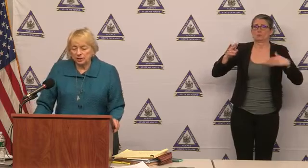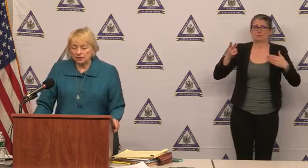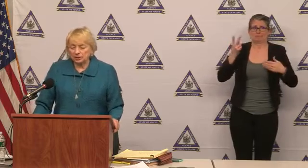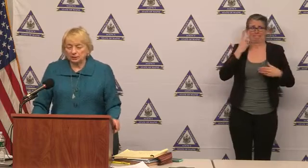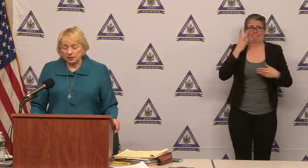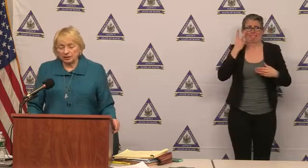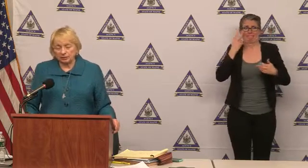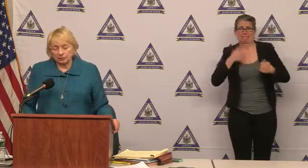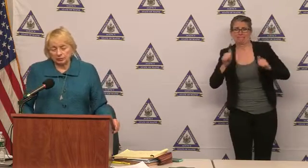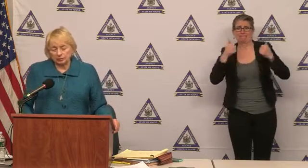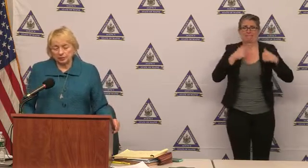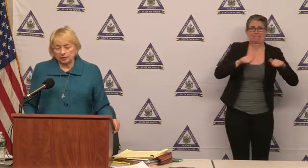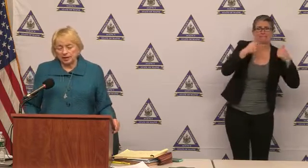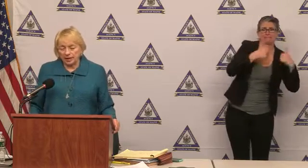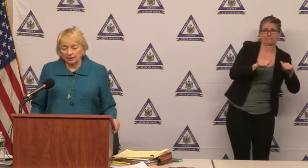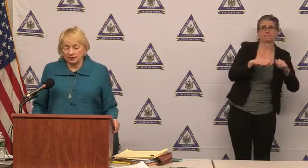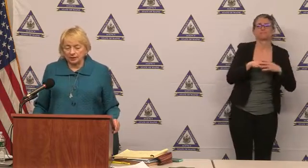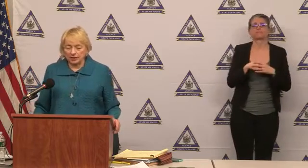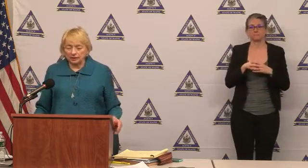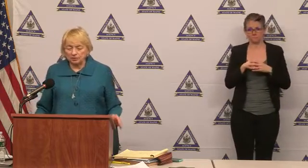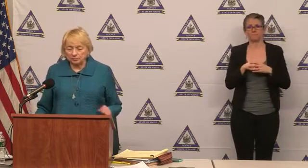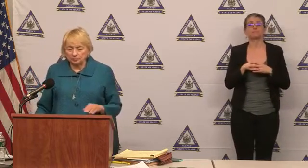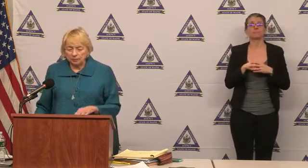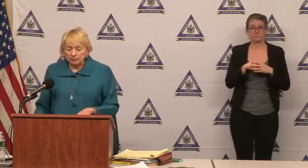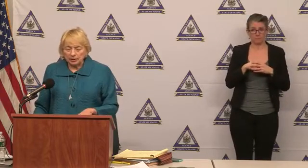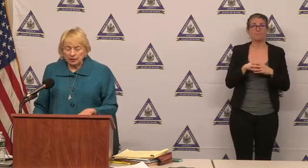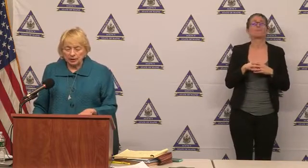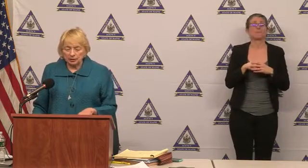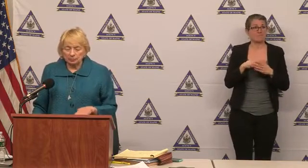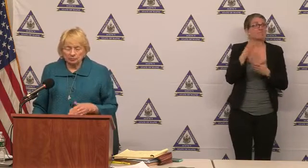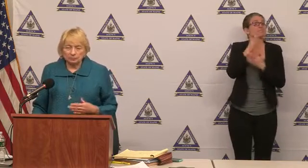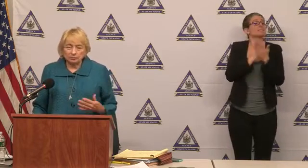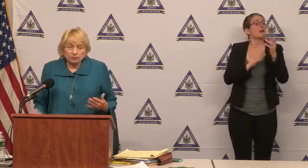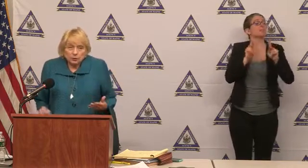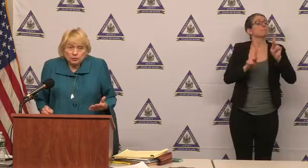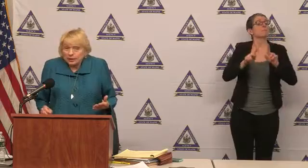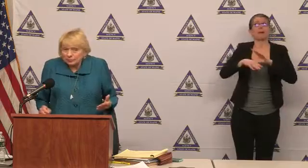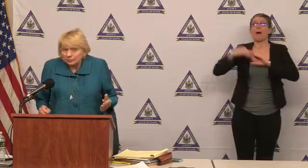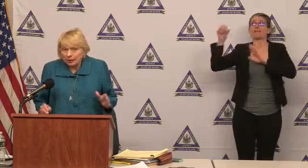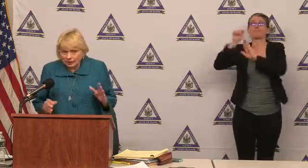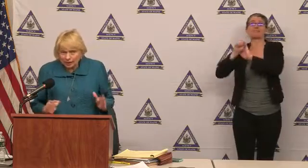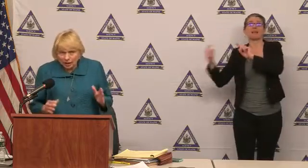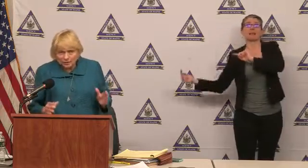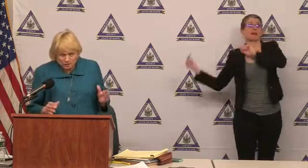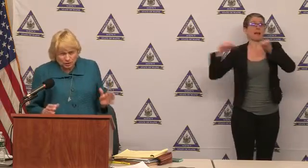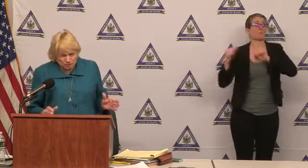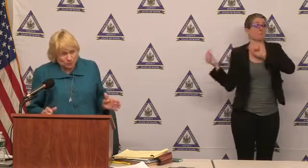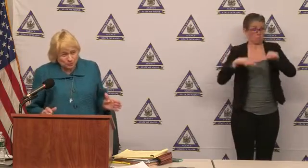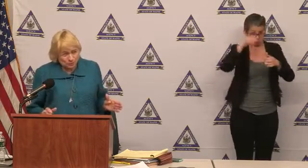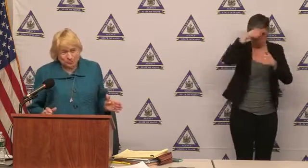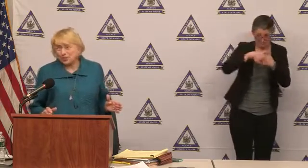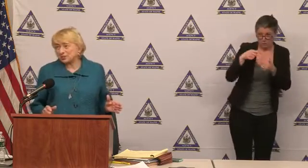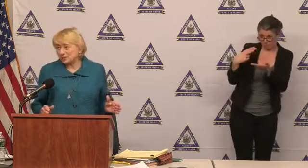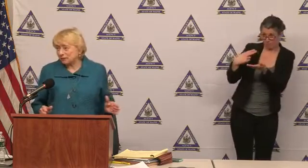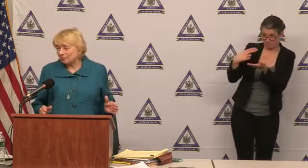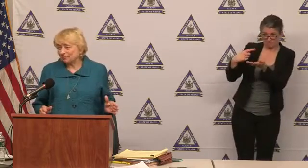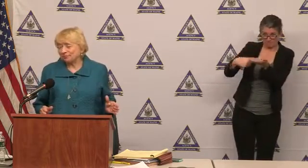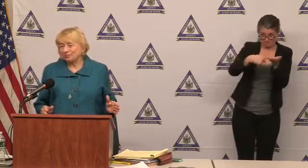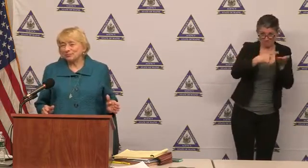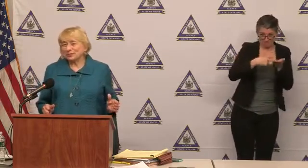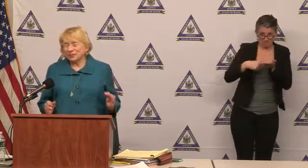is an action. Know that I cannot just close the borders of our